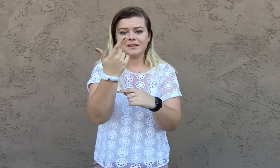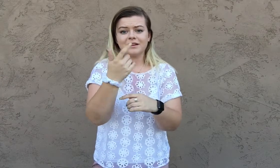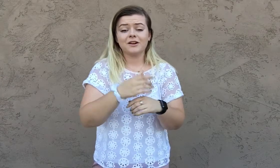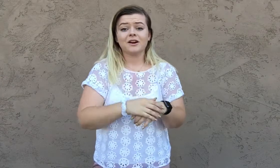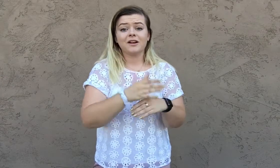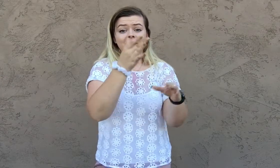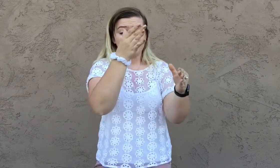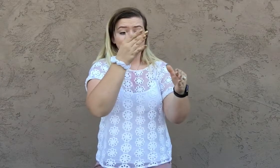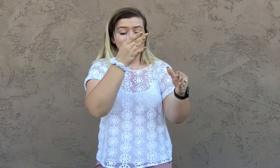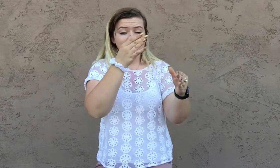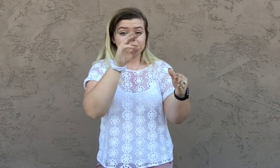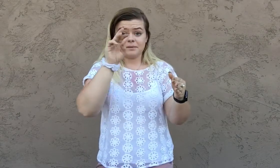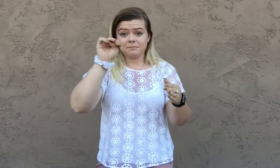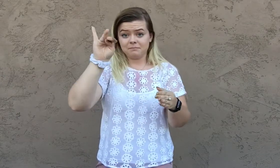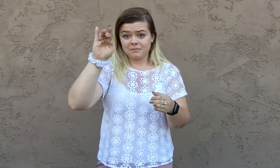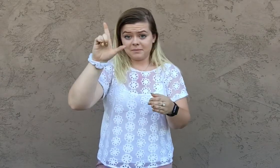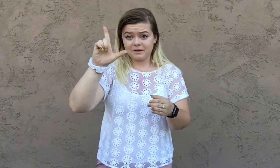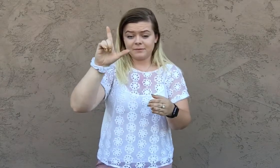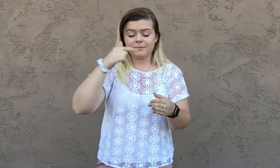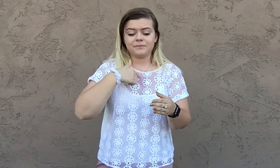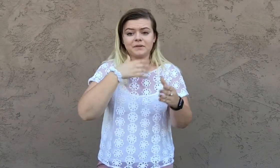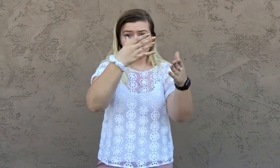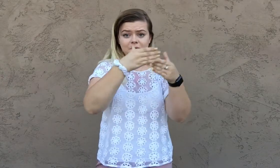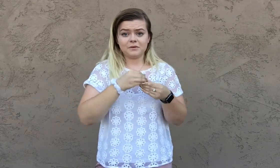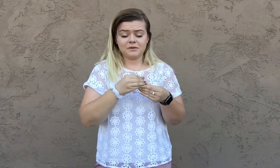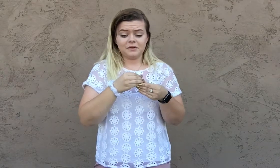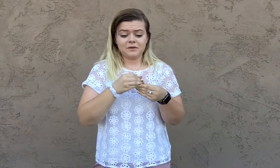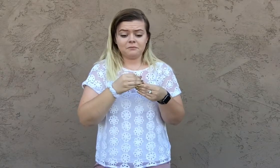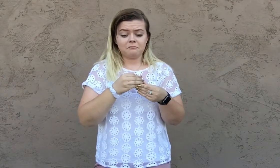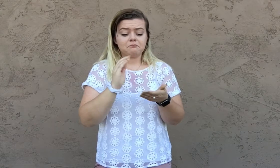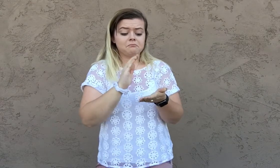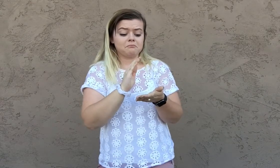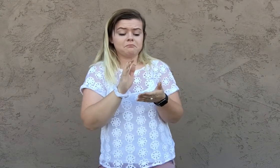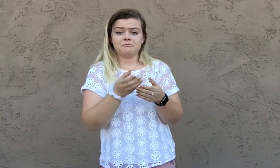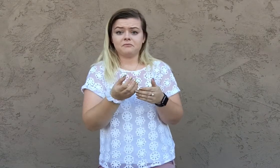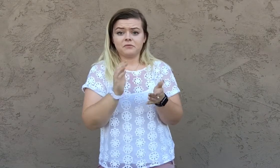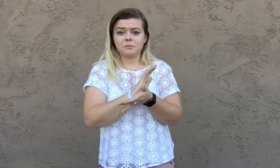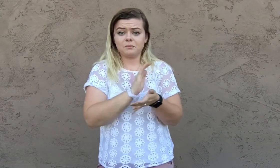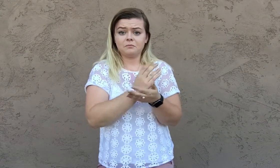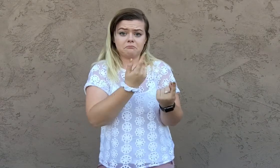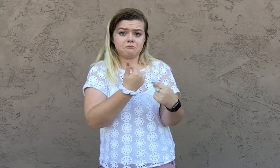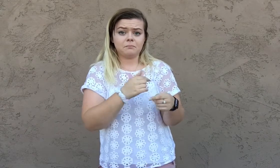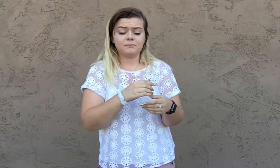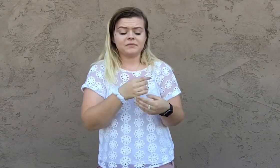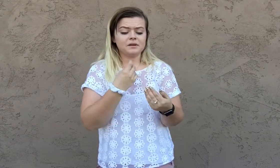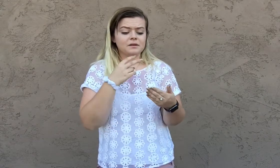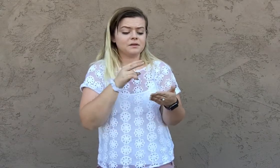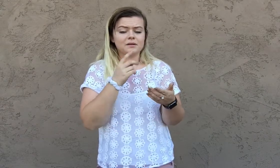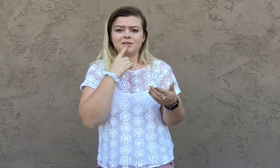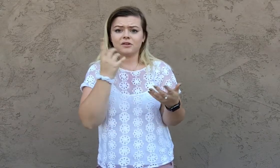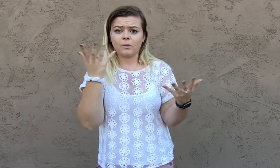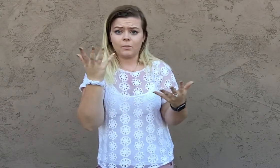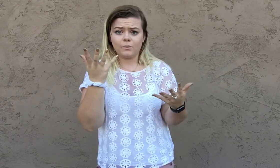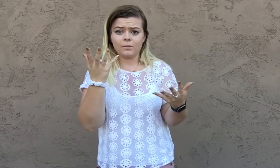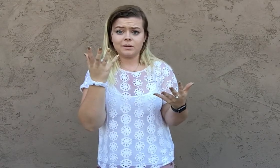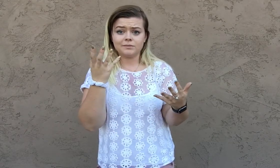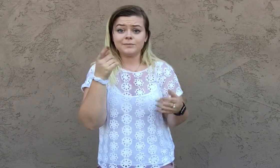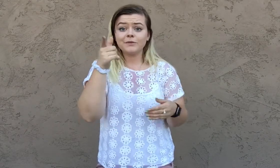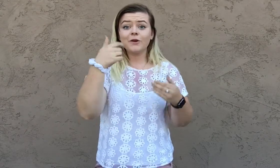A month later, in the mail, I received another paper. It came back. What